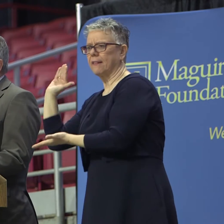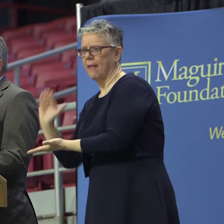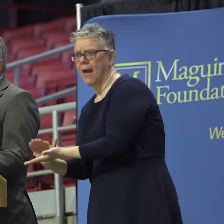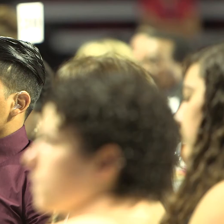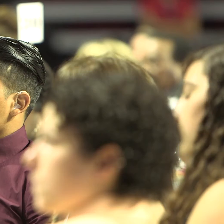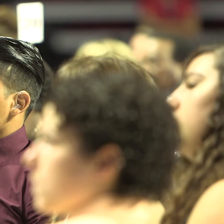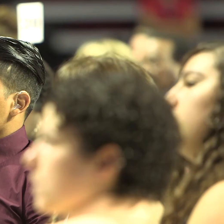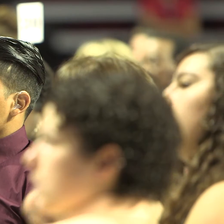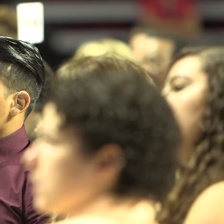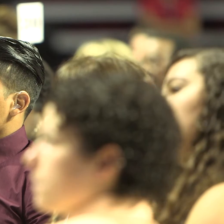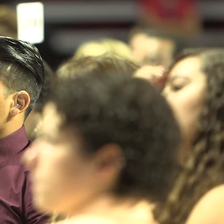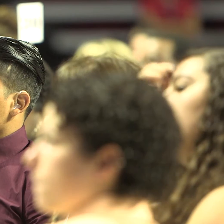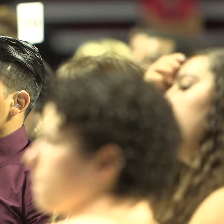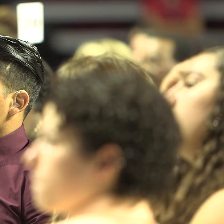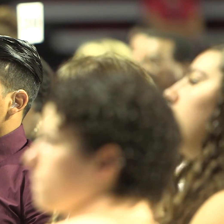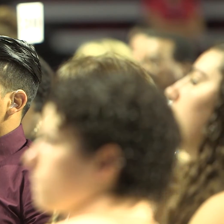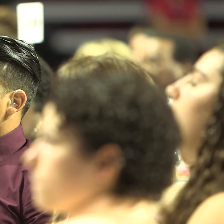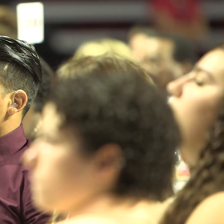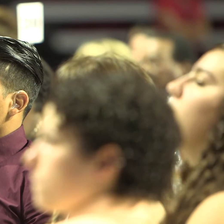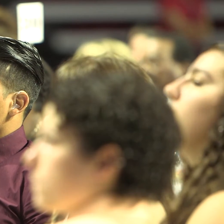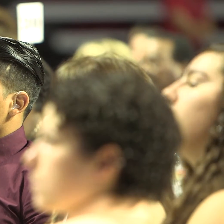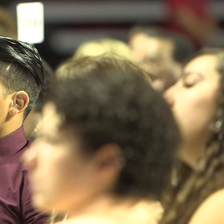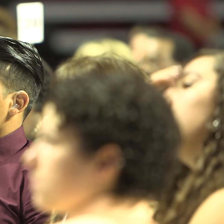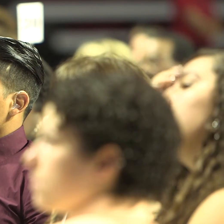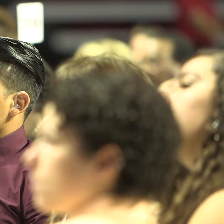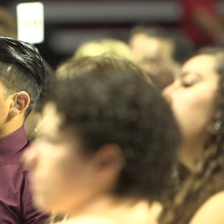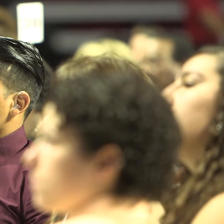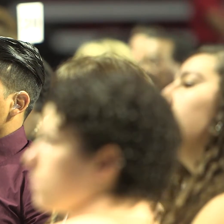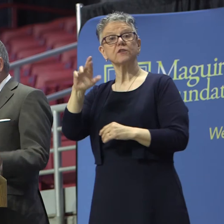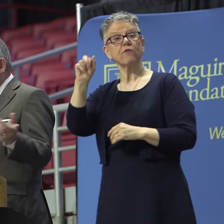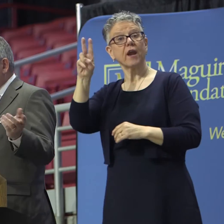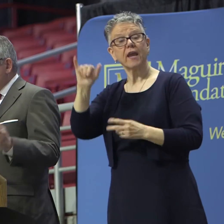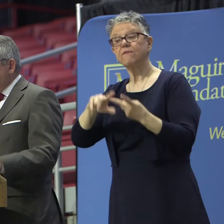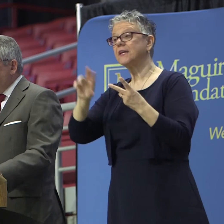job satisfaction. Christopher Avery and Sarah